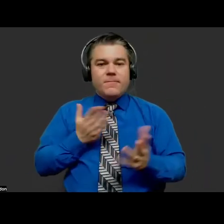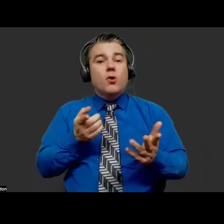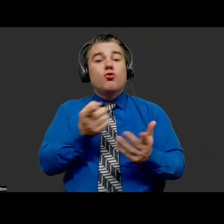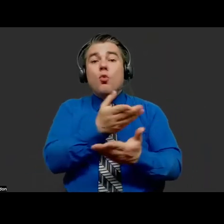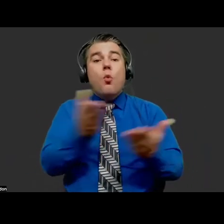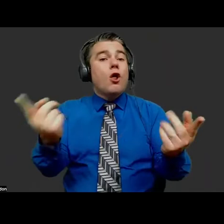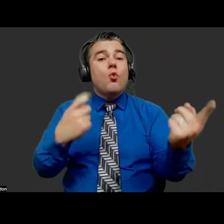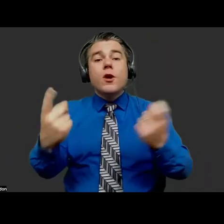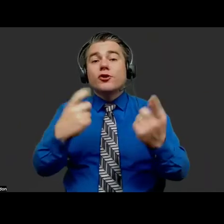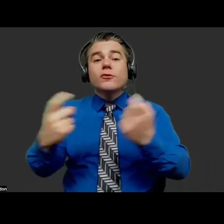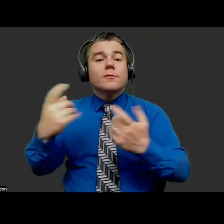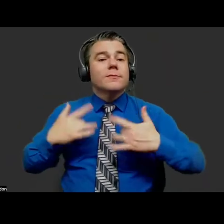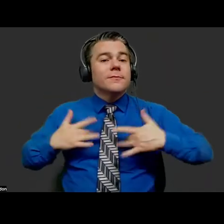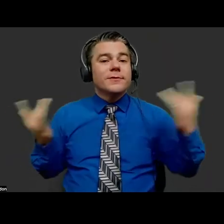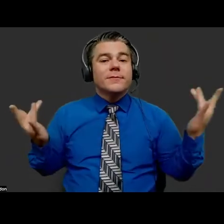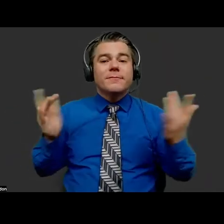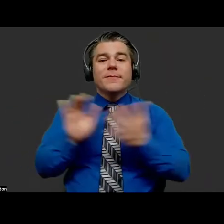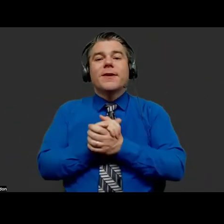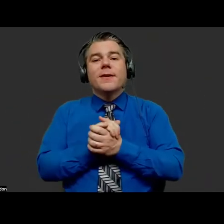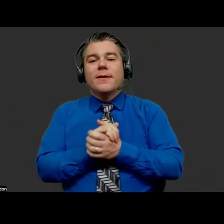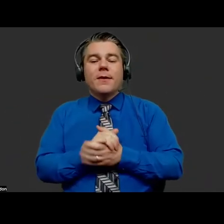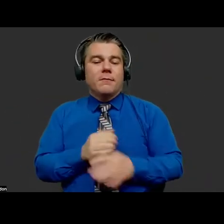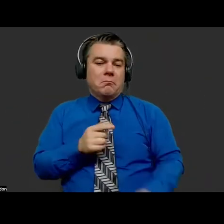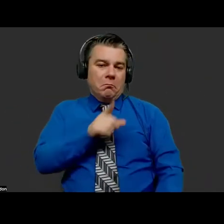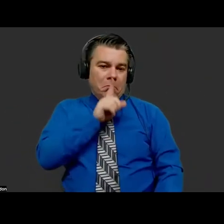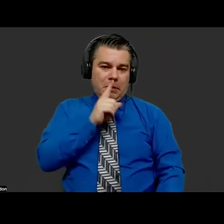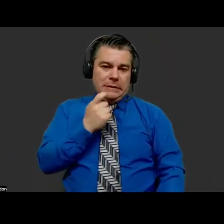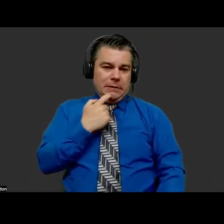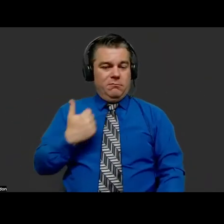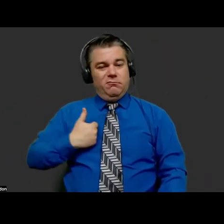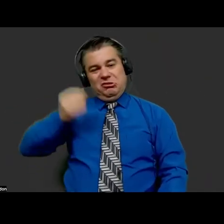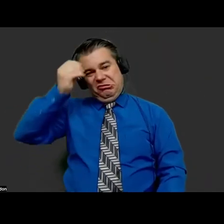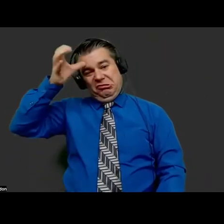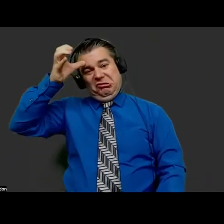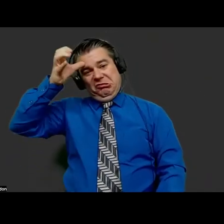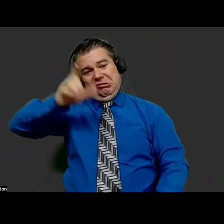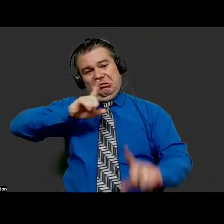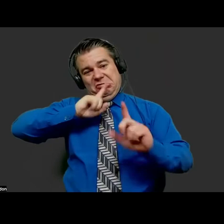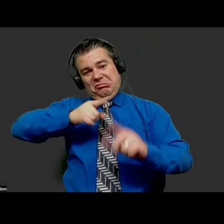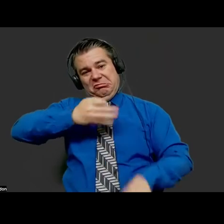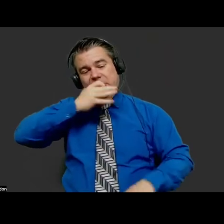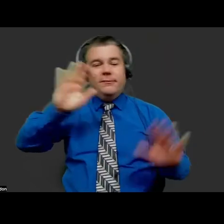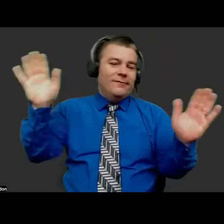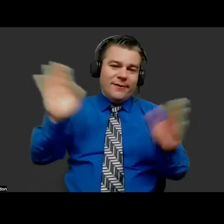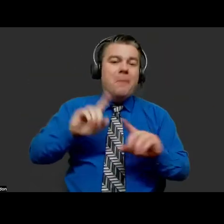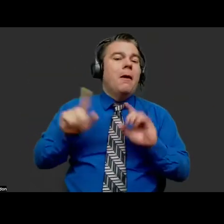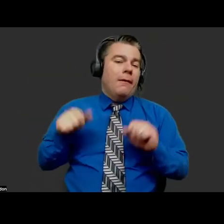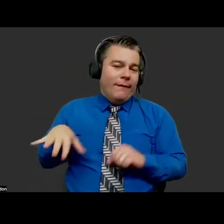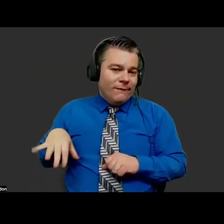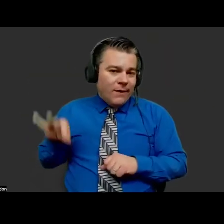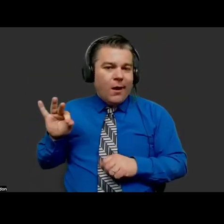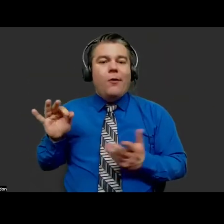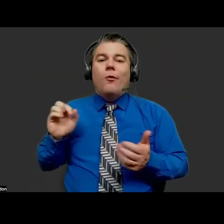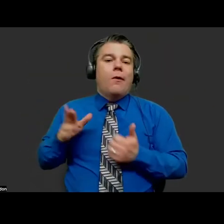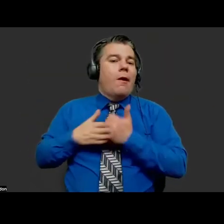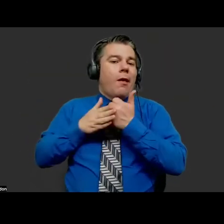have? And I'm not saying that I have all of the answers, but I can find them, or I can help guide